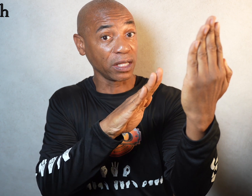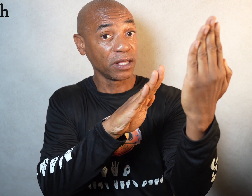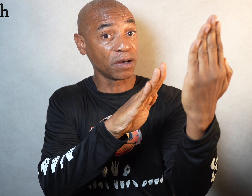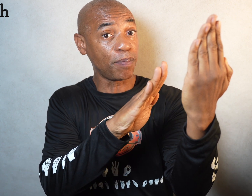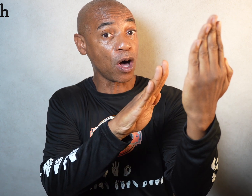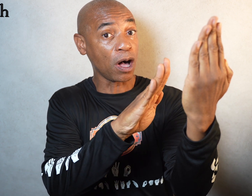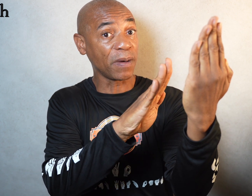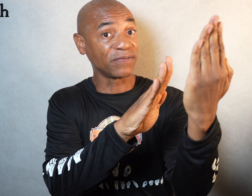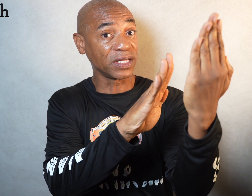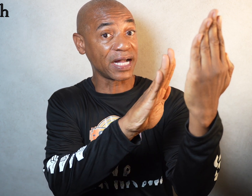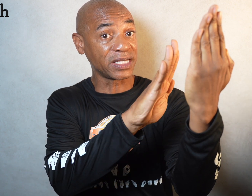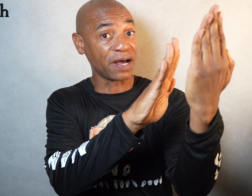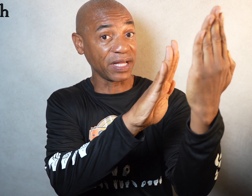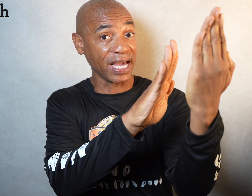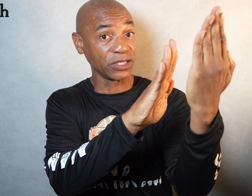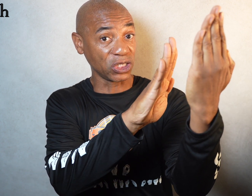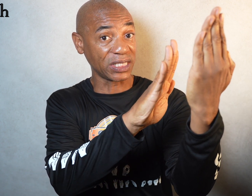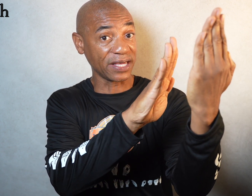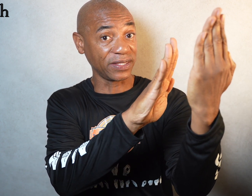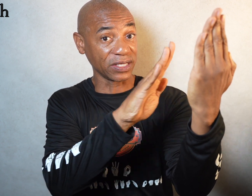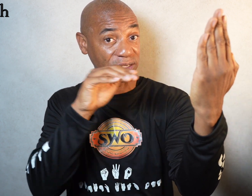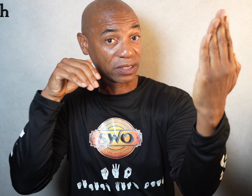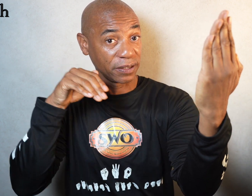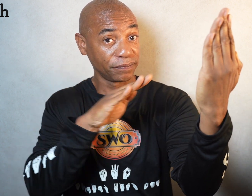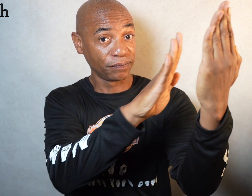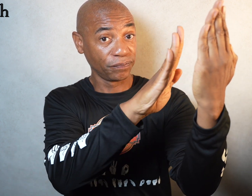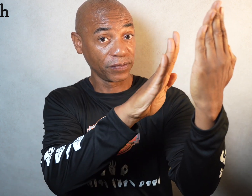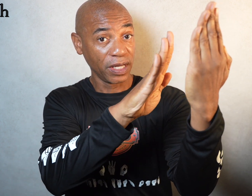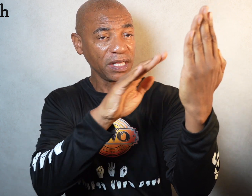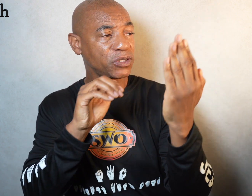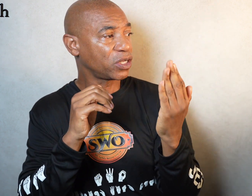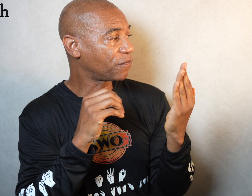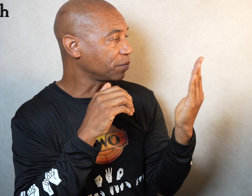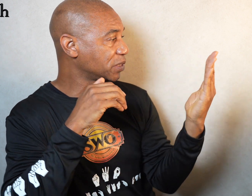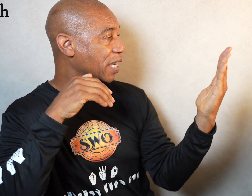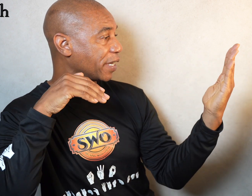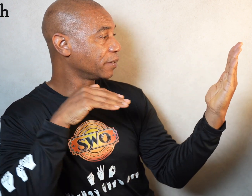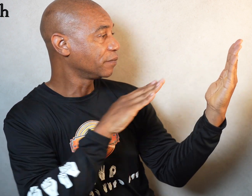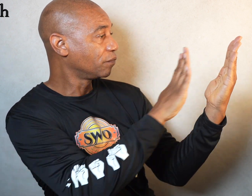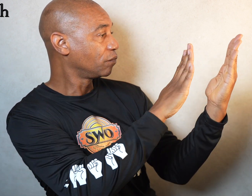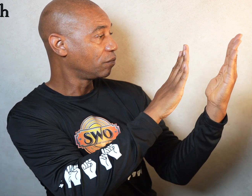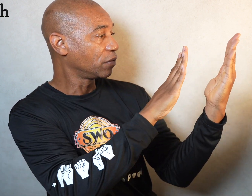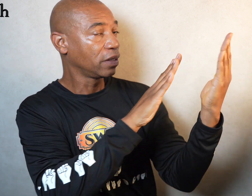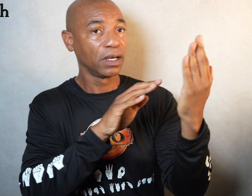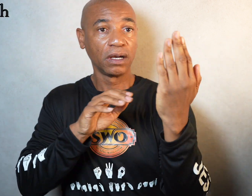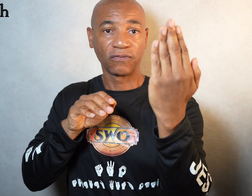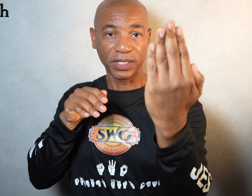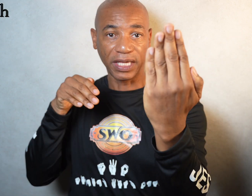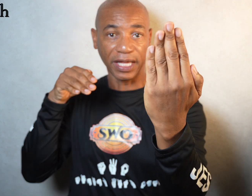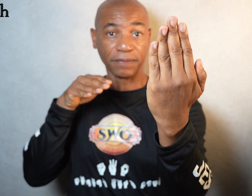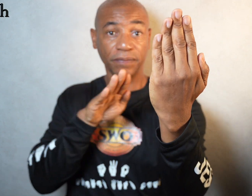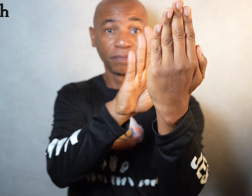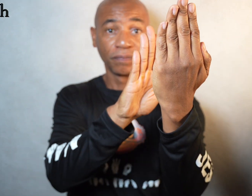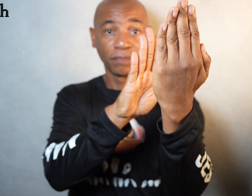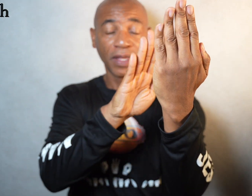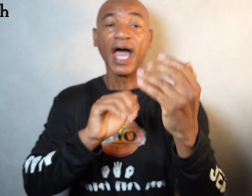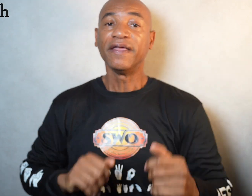the palm of the non-dominant hand, just like this. Let me show you that from the side. Front again. That